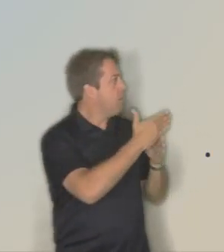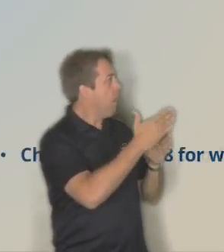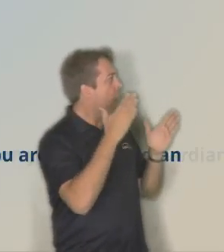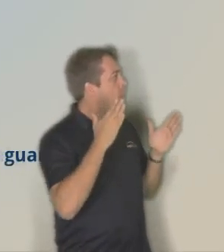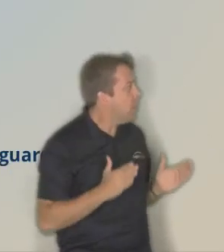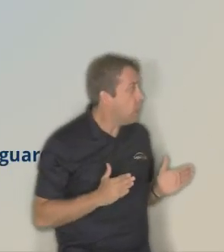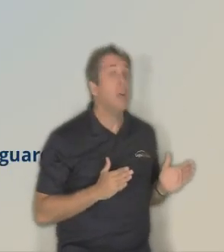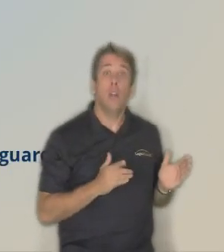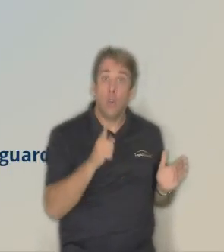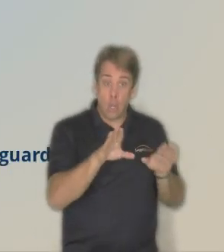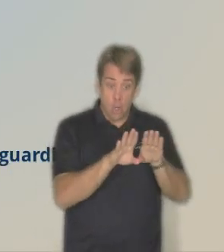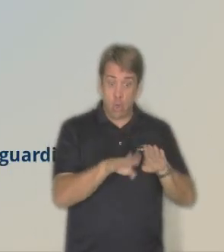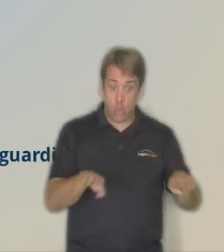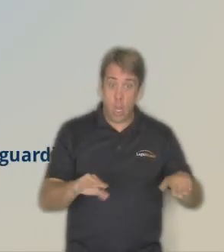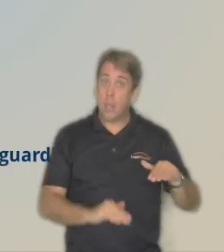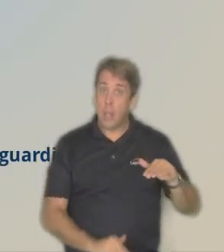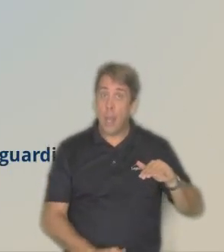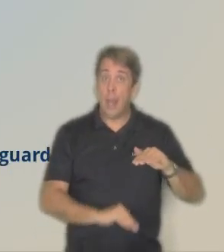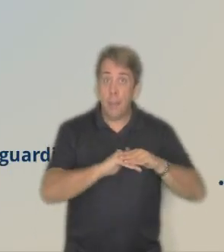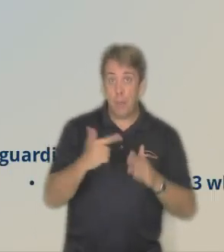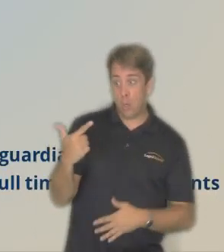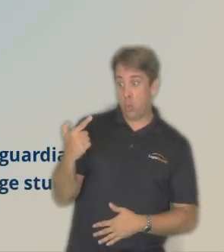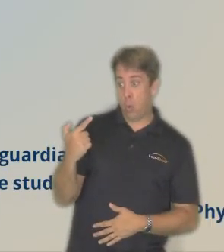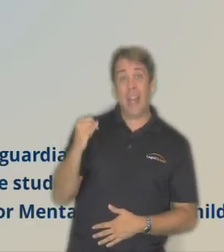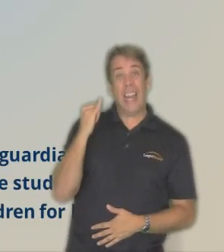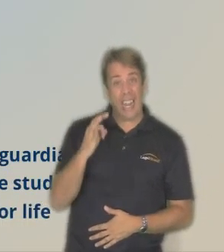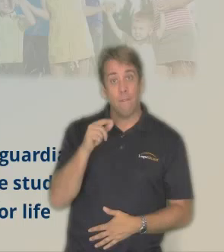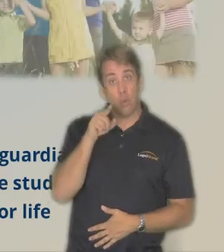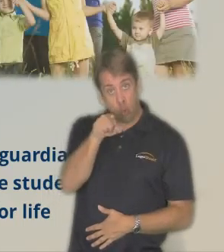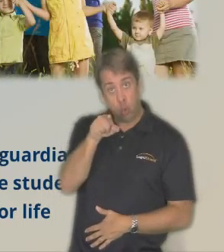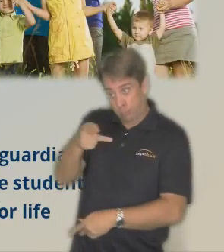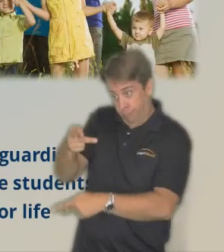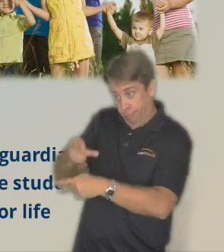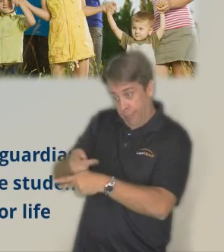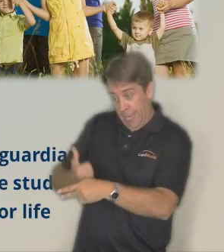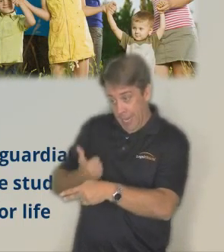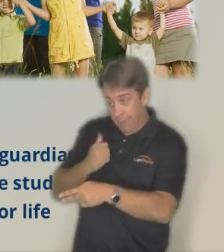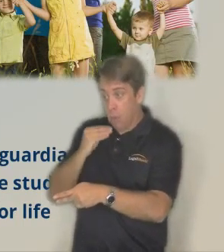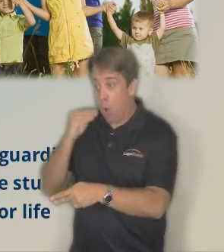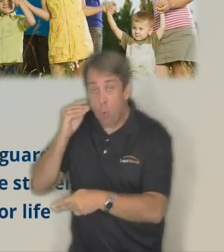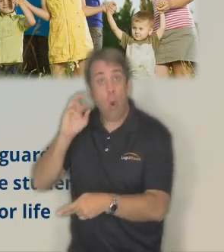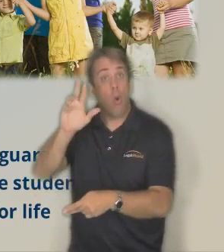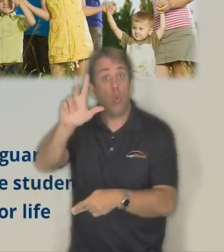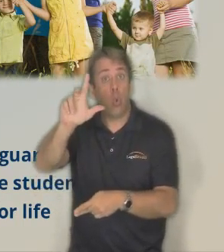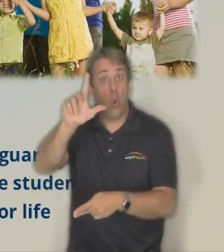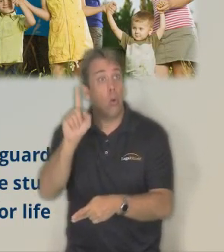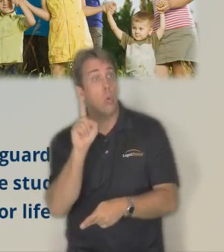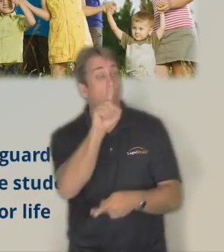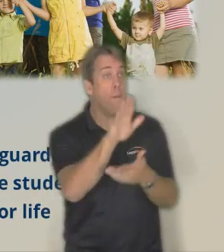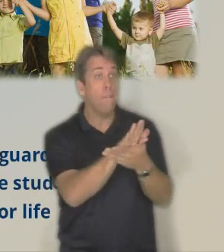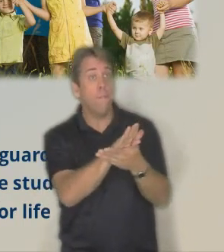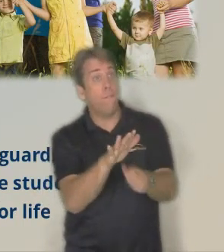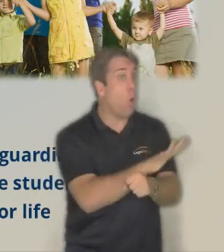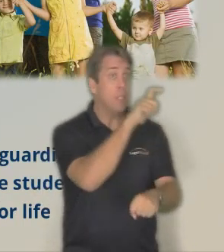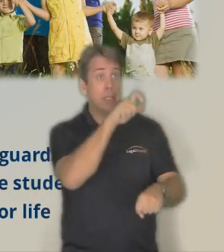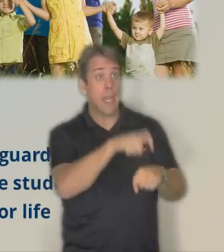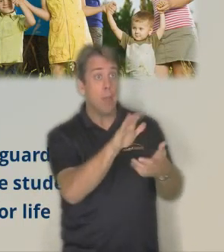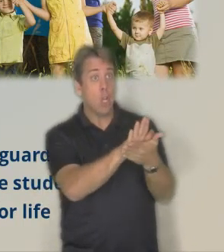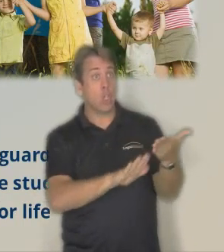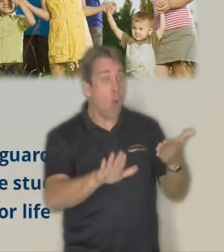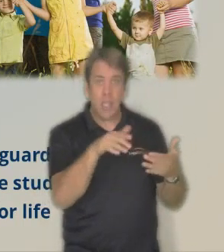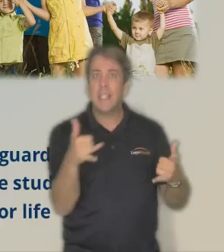21 living at home, up to 18 for whom you're the legal guardian, or up to 23 if they are full-time college students. Basically,